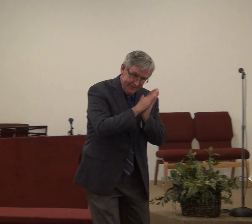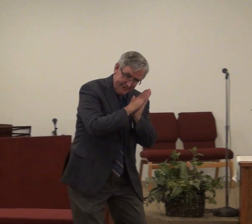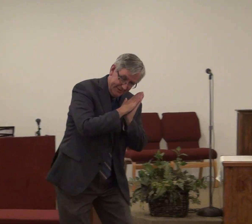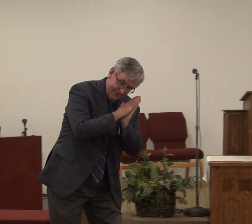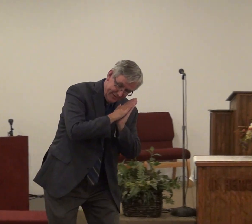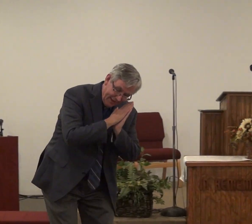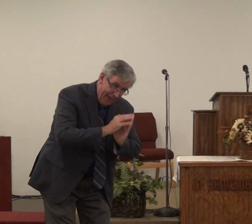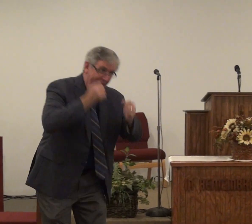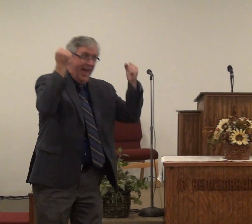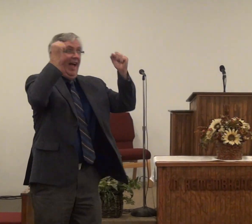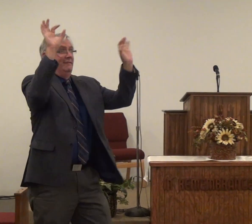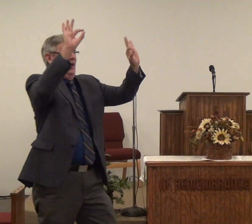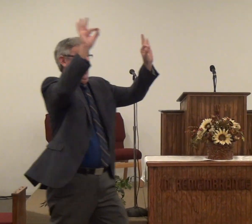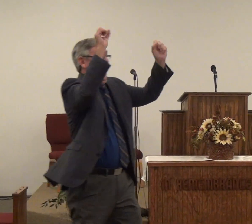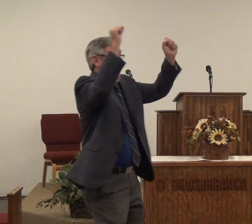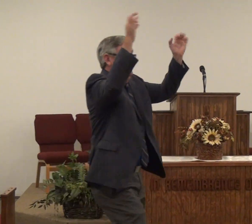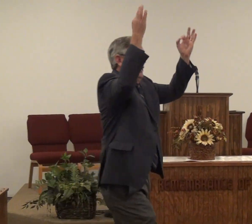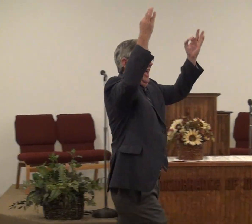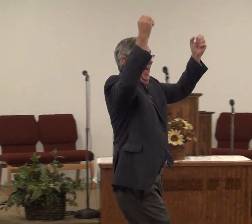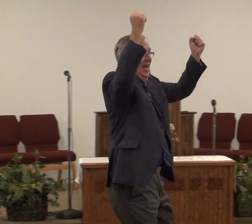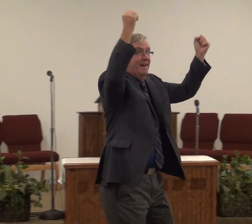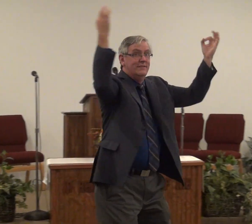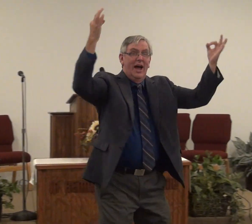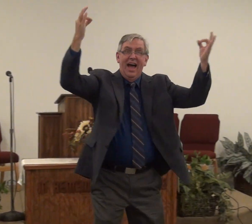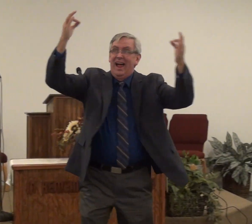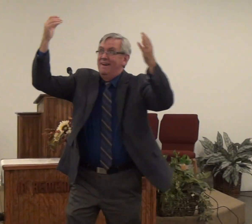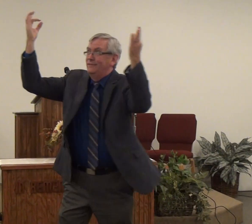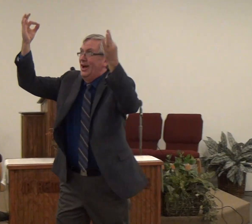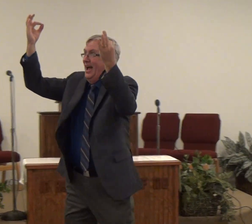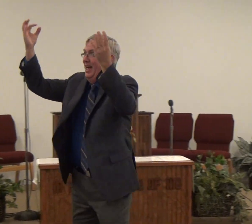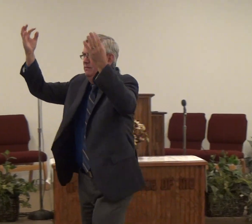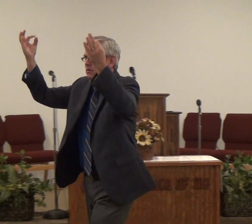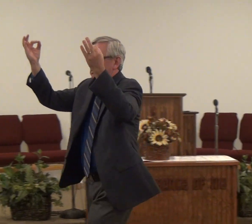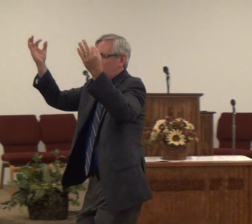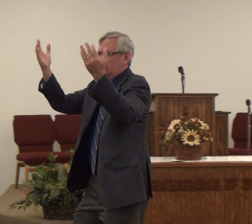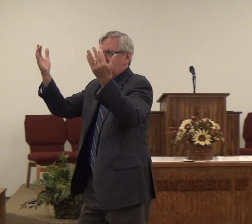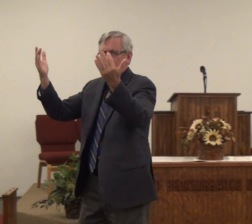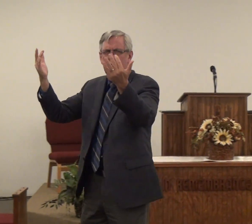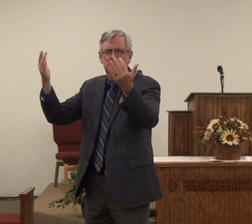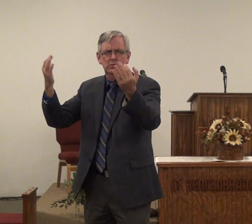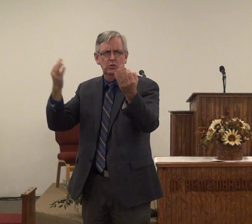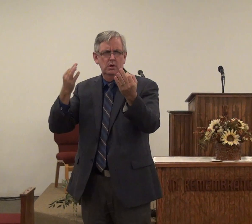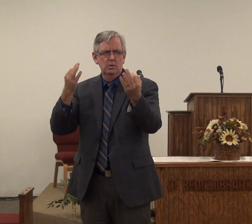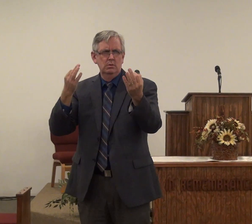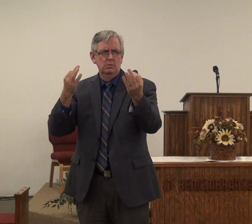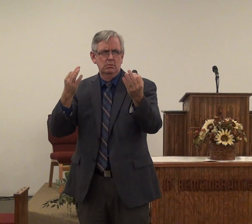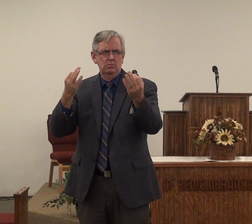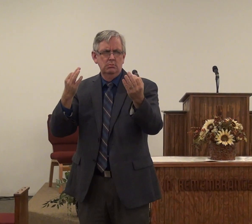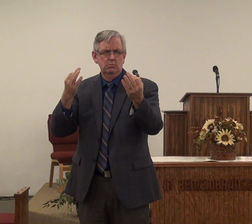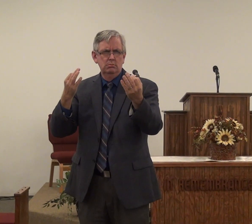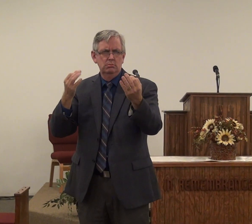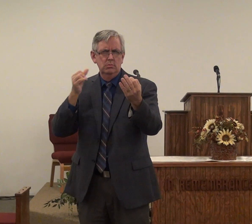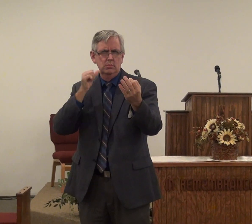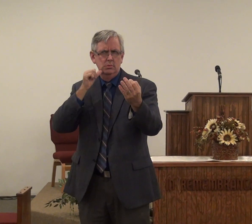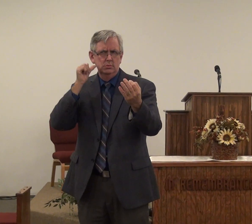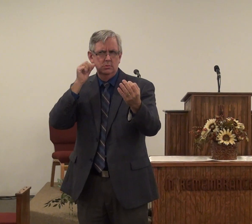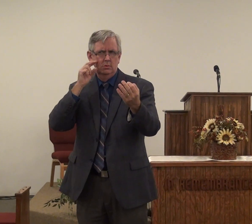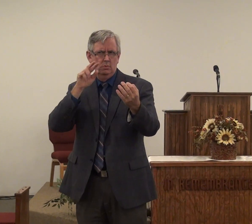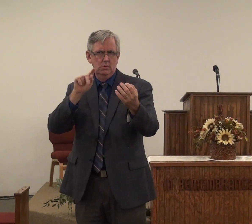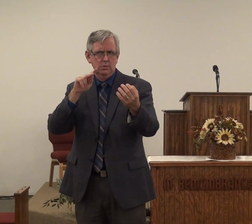You go to bed that night, and it's Friday, it's Friday, it's Friday. No,